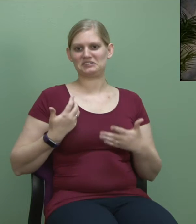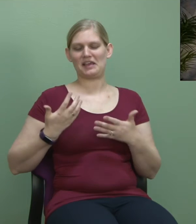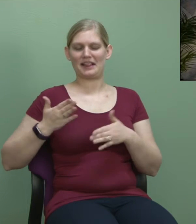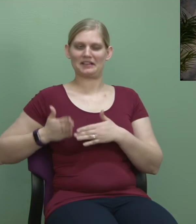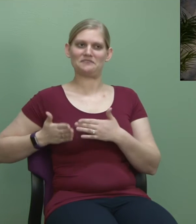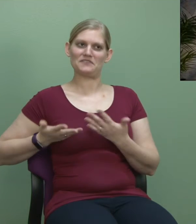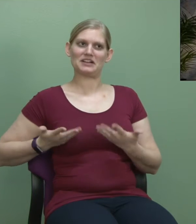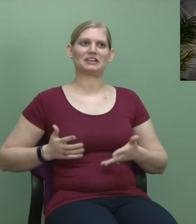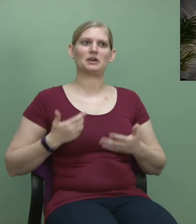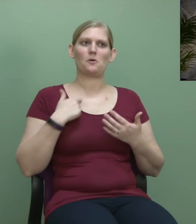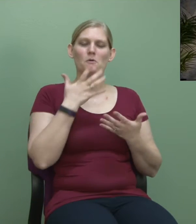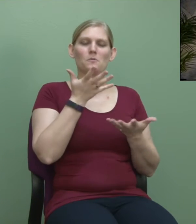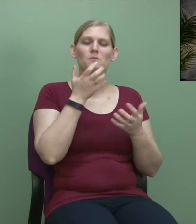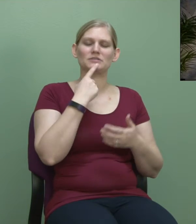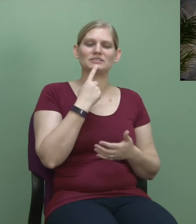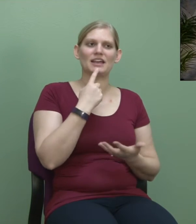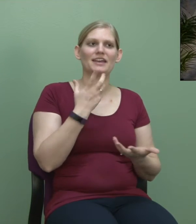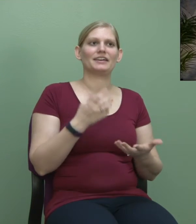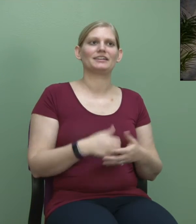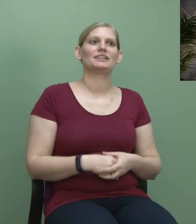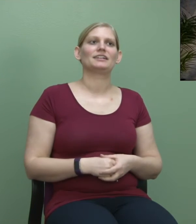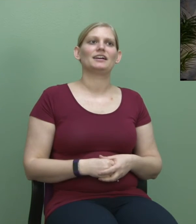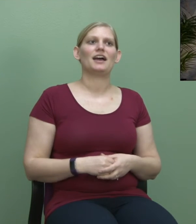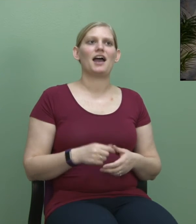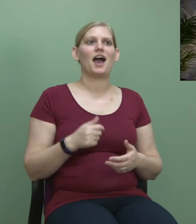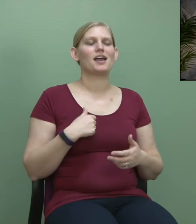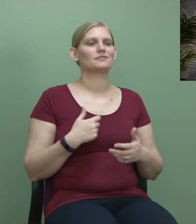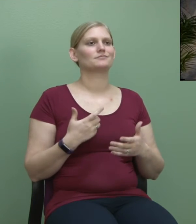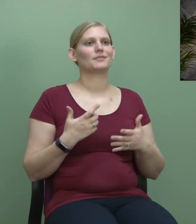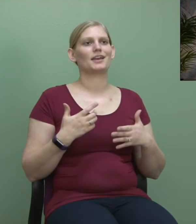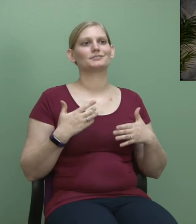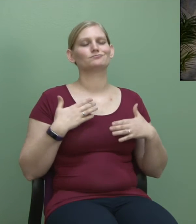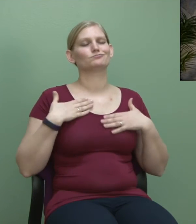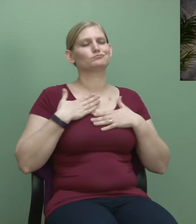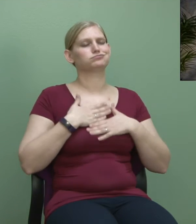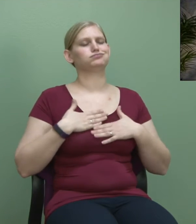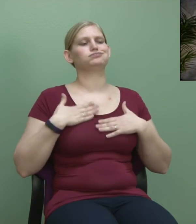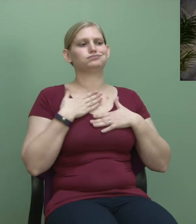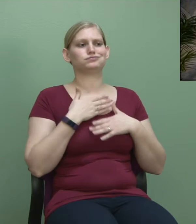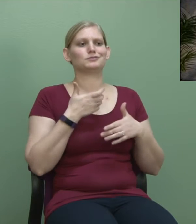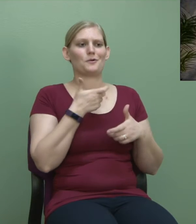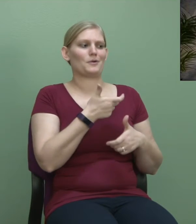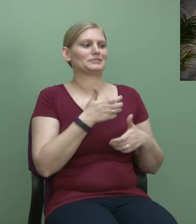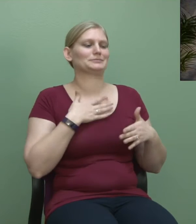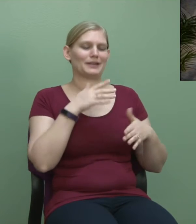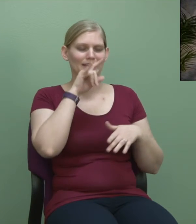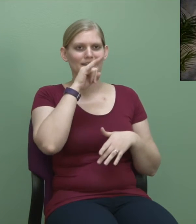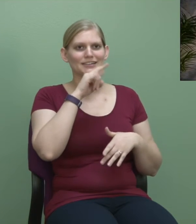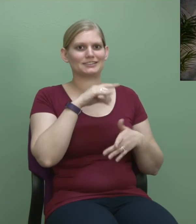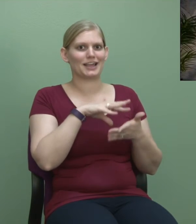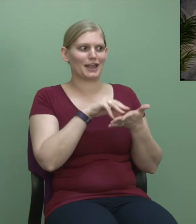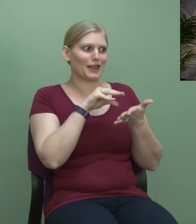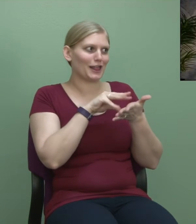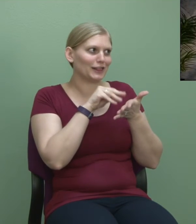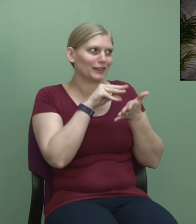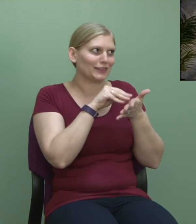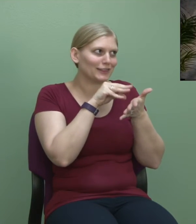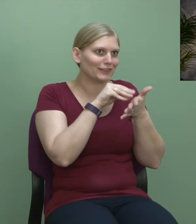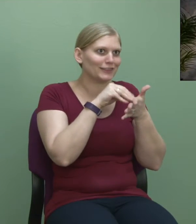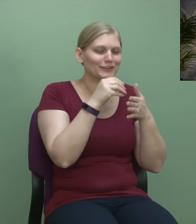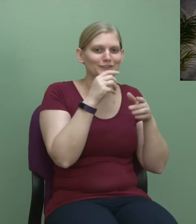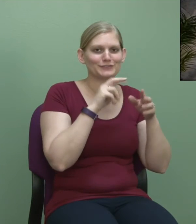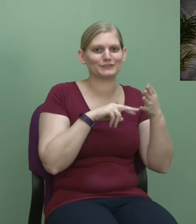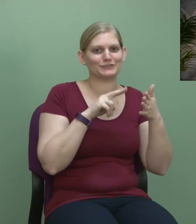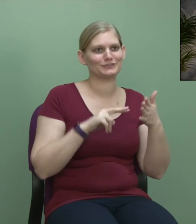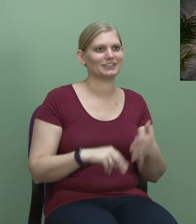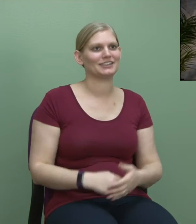that I have really enjoyed watching my own little ones learn to read little by little, and